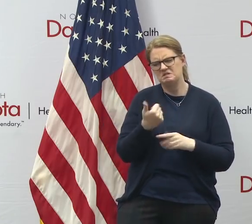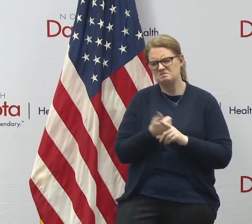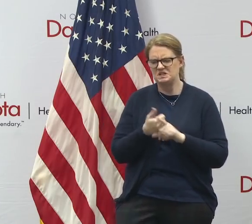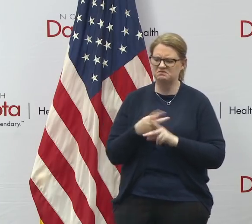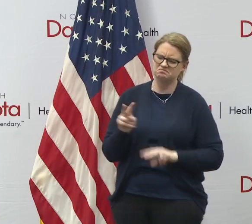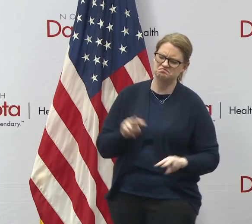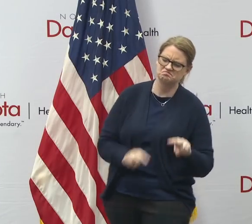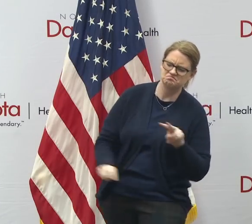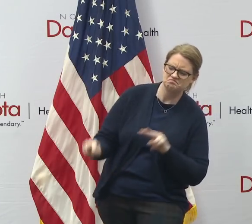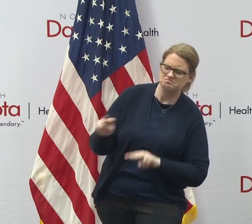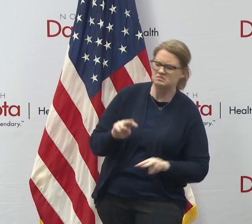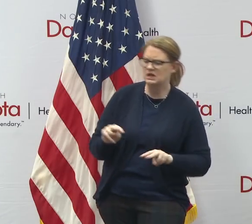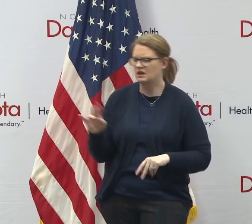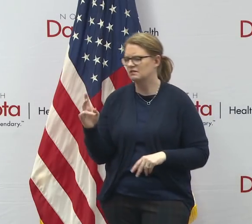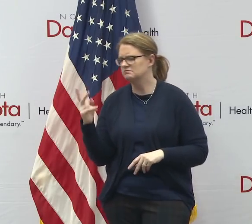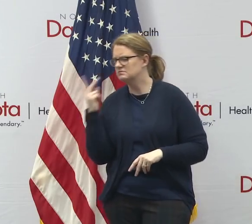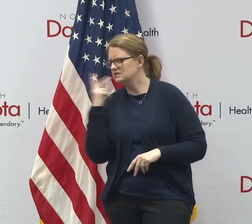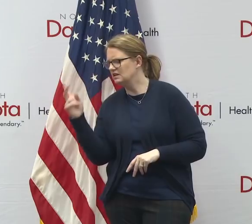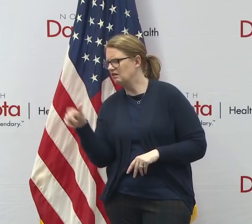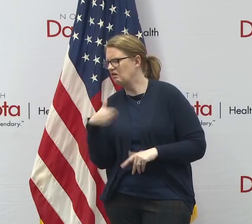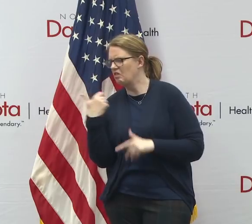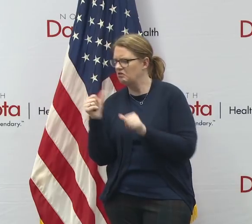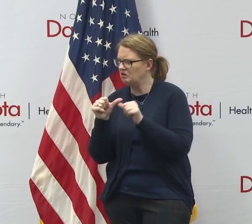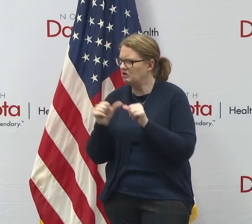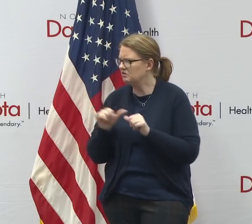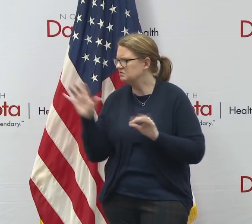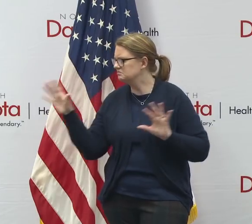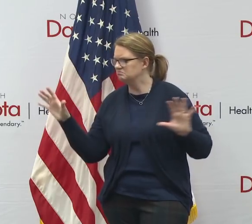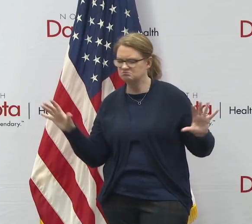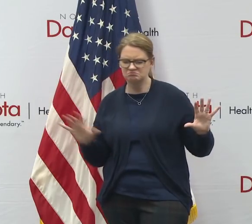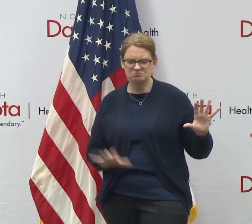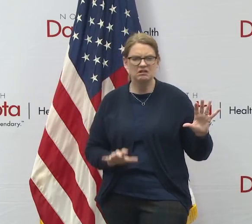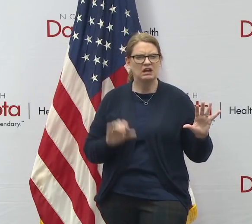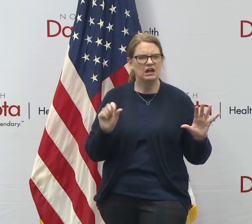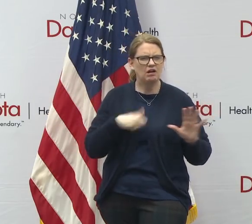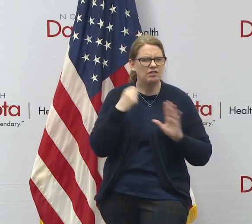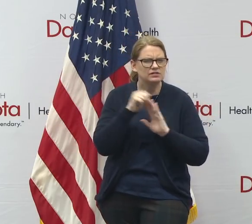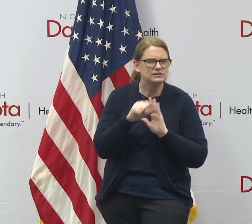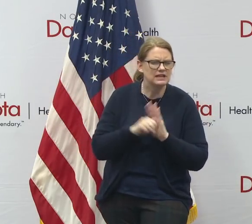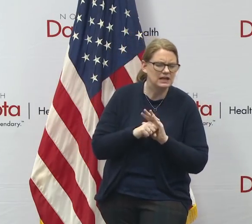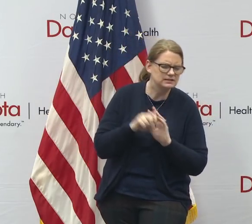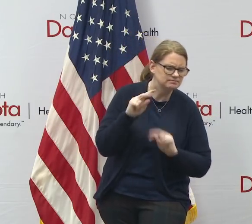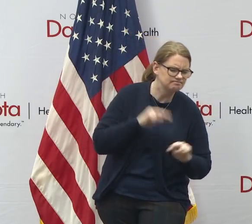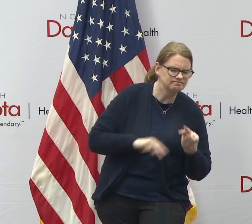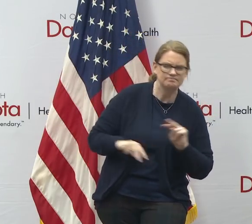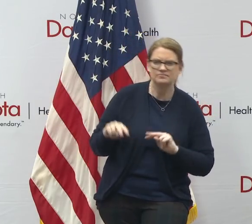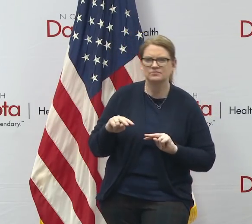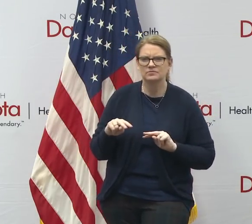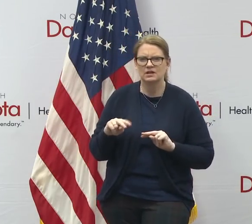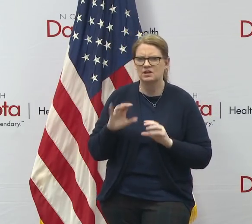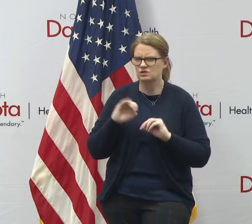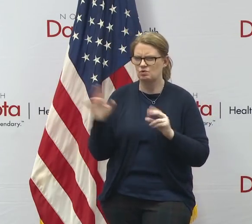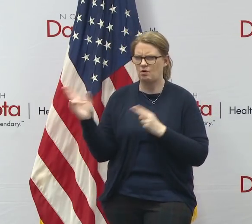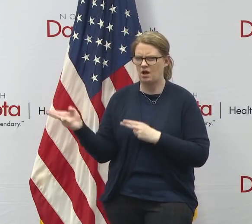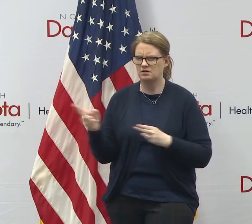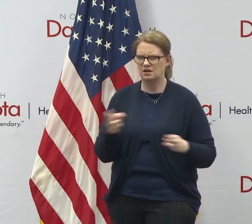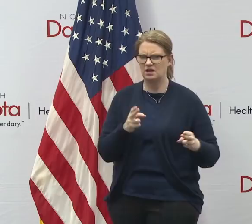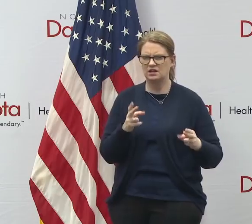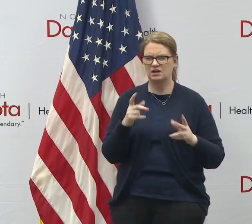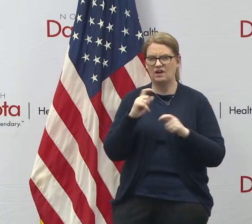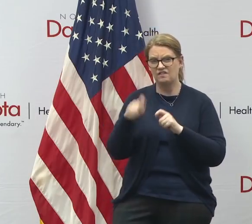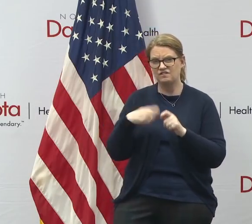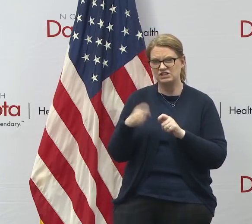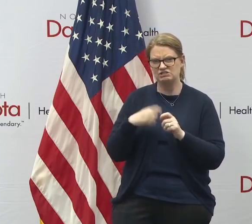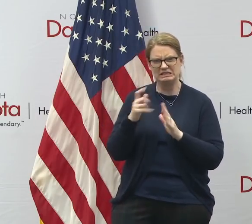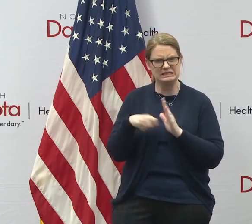other areas around in other states around us. There have been no hunting or fishing seasons that have